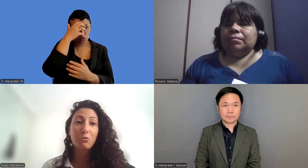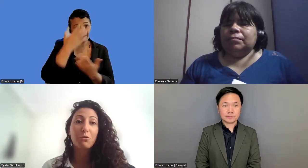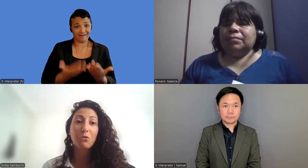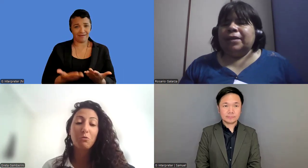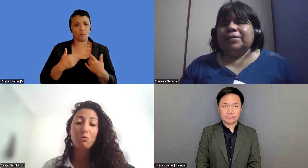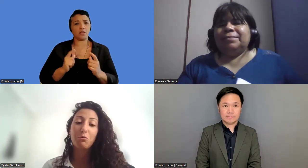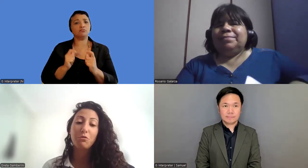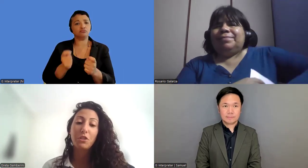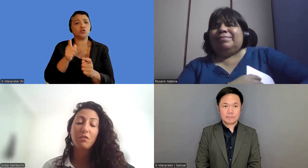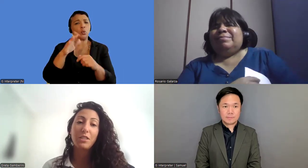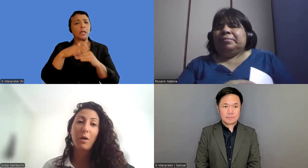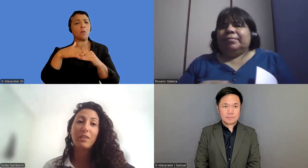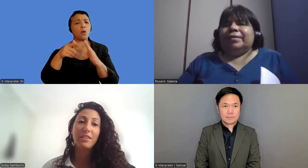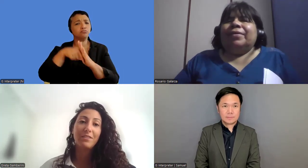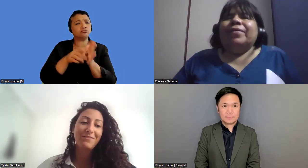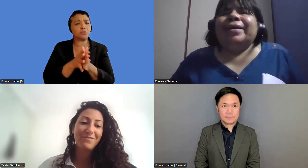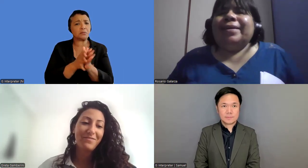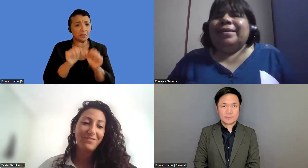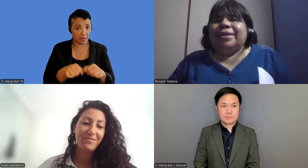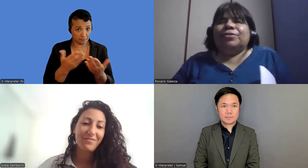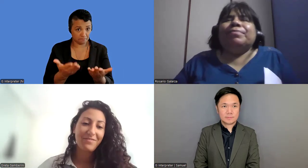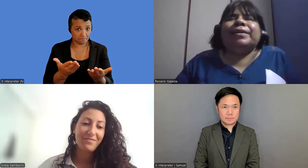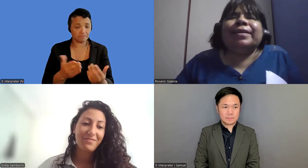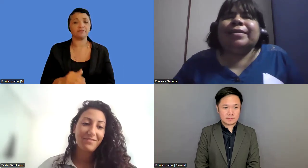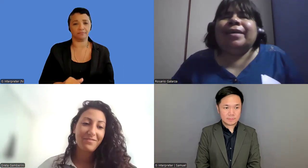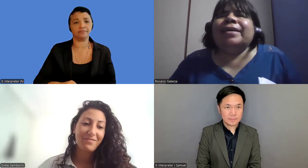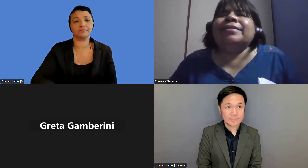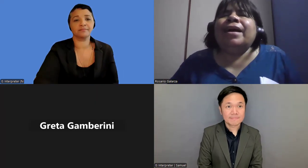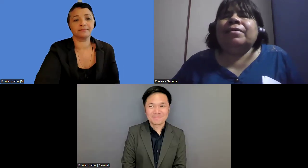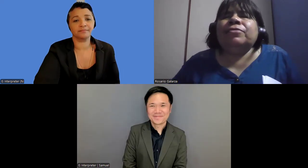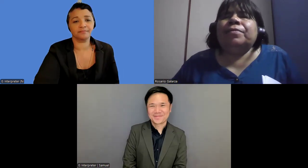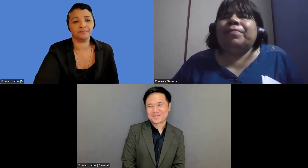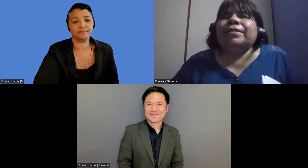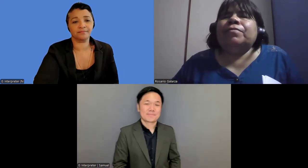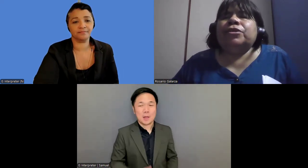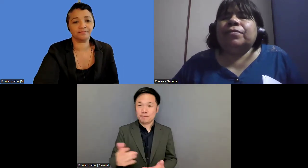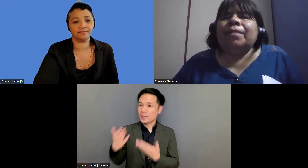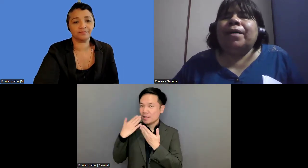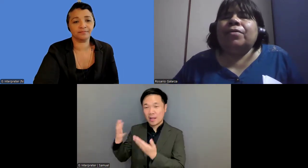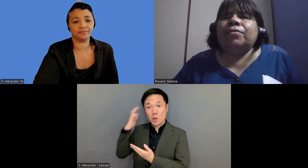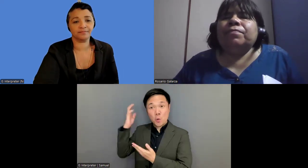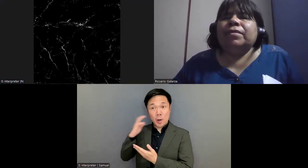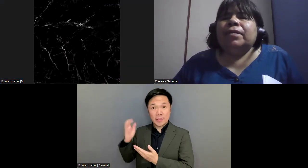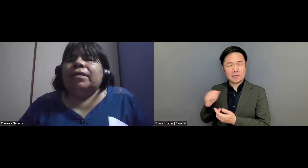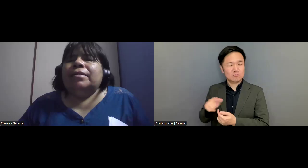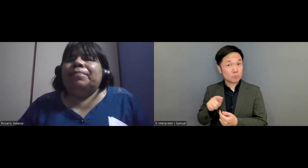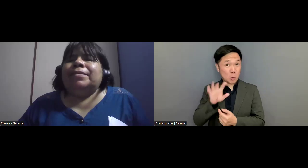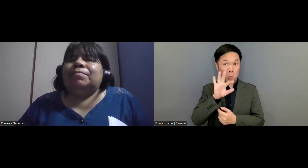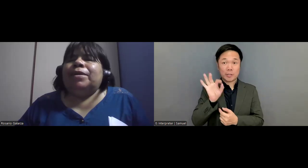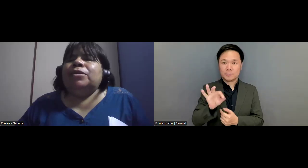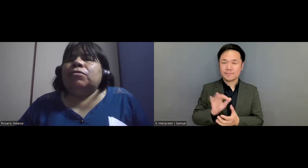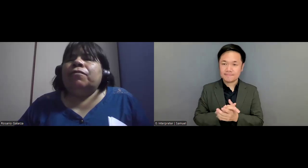over to you Yes. to further expand. Okay. Thank you so much, Greta. Yes, to reply the question about